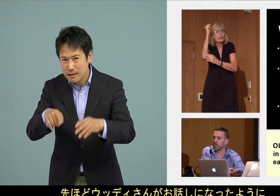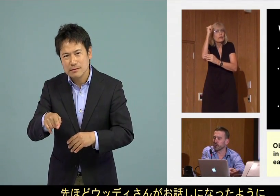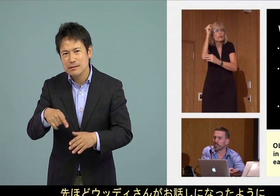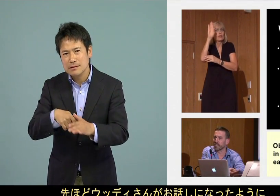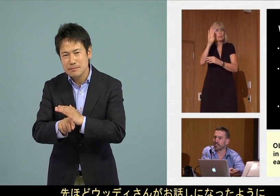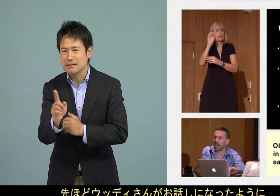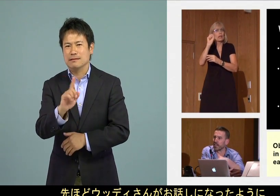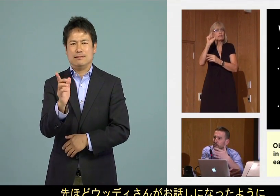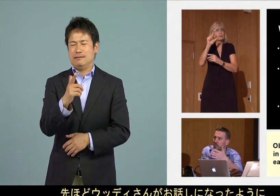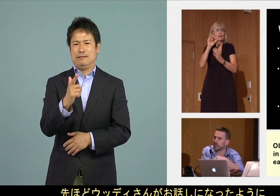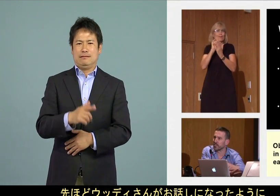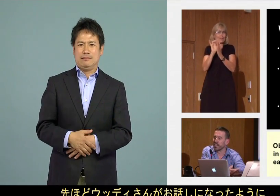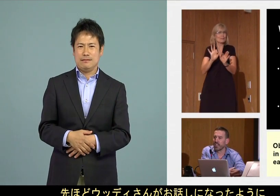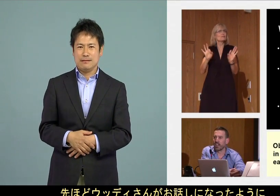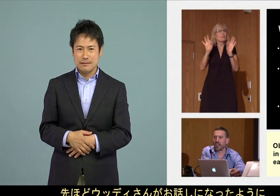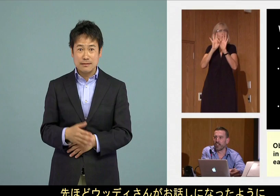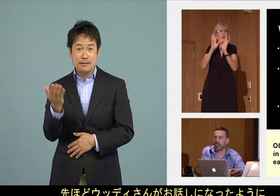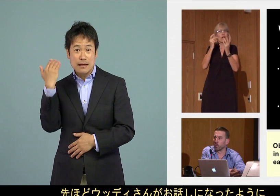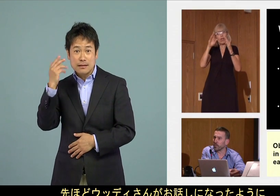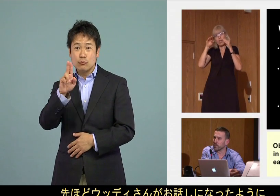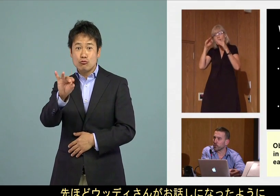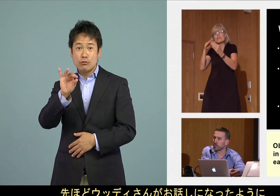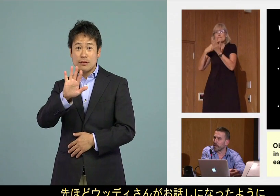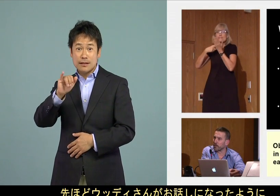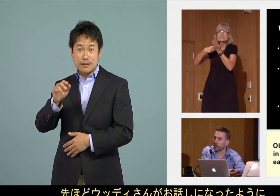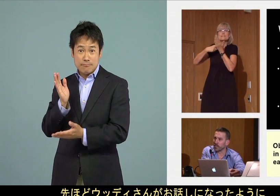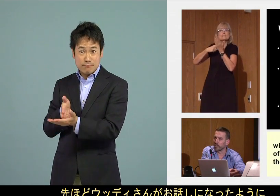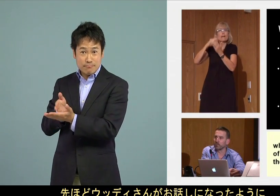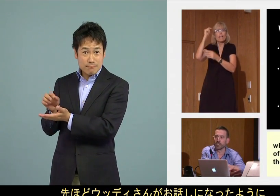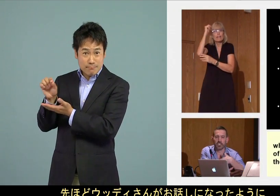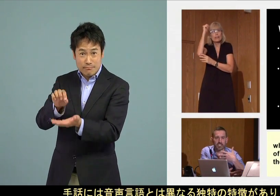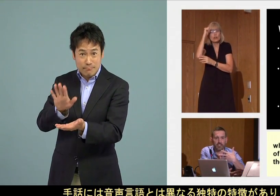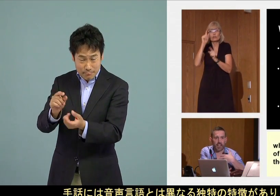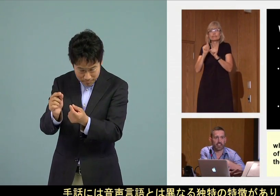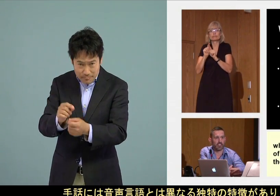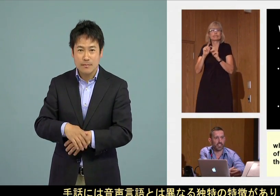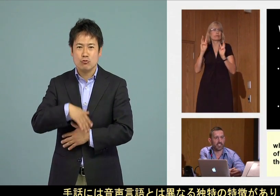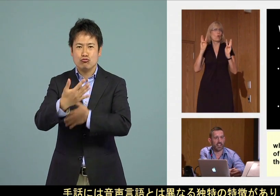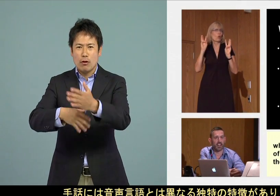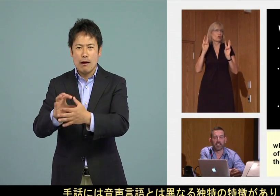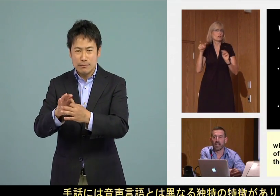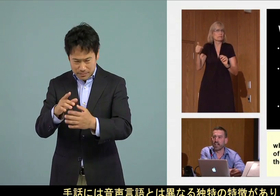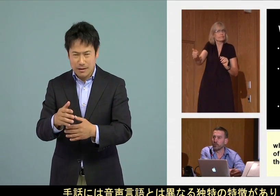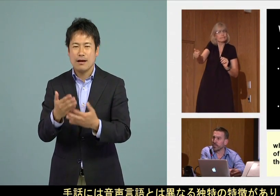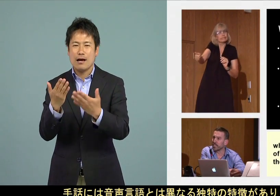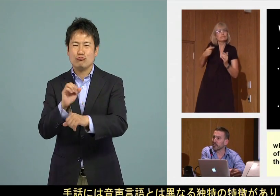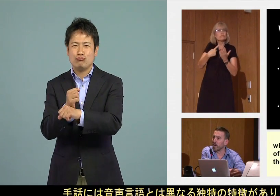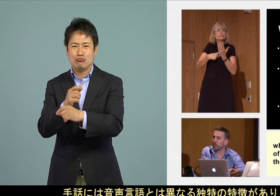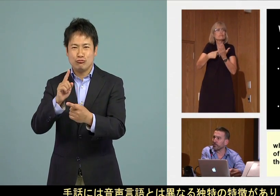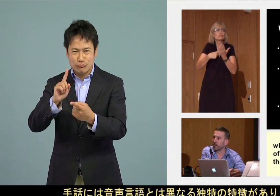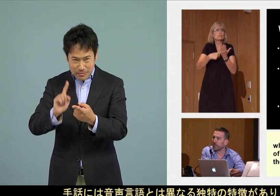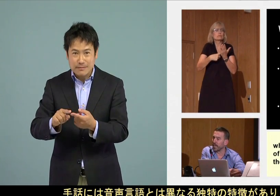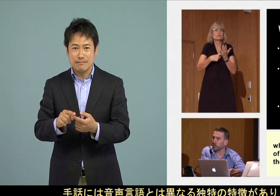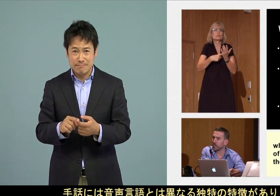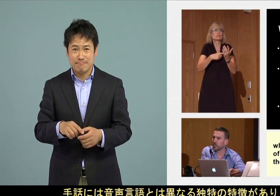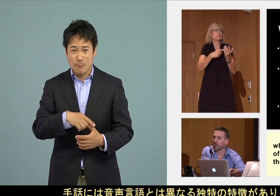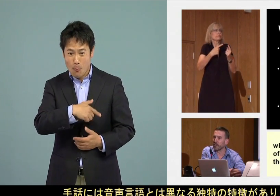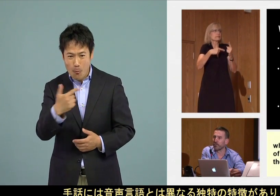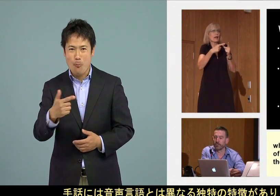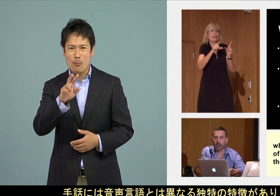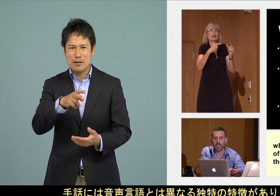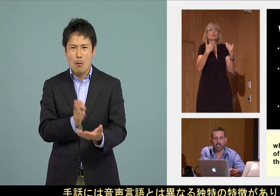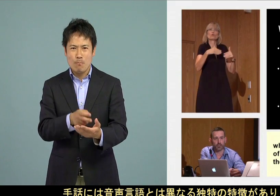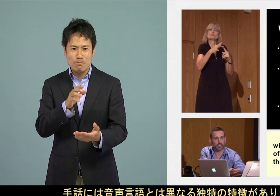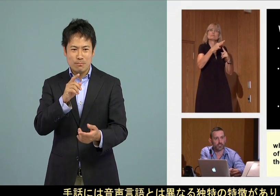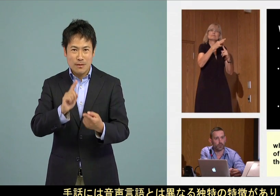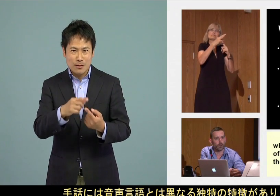theoretical interest in sign languages that Woody talked about earlier, which is the fact that these are a unique type of language and they're